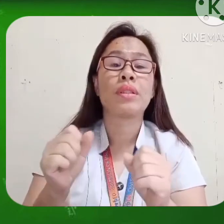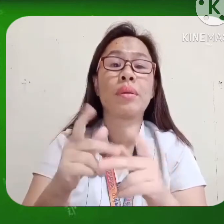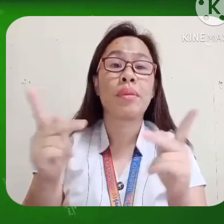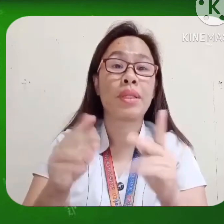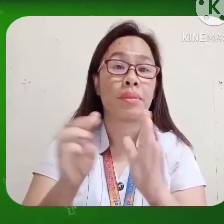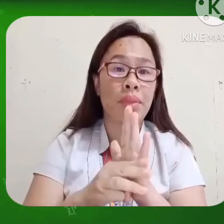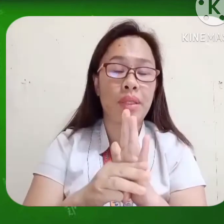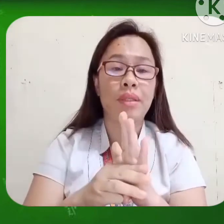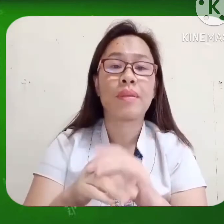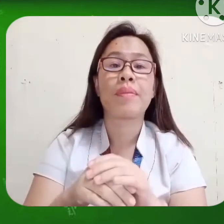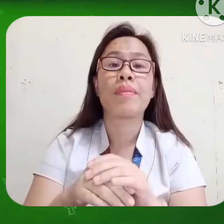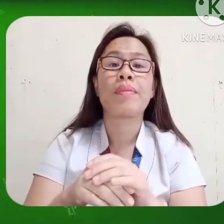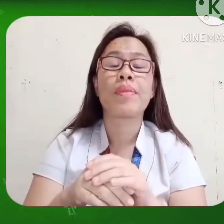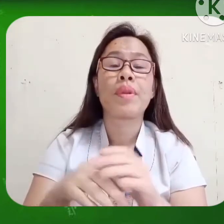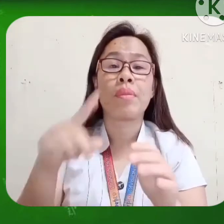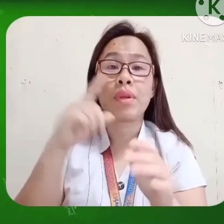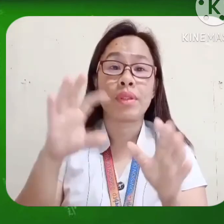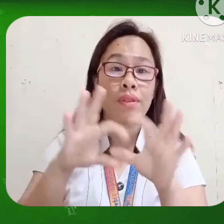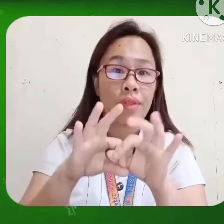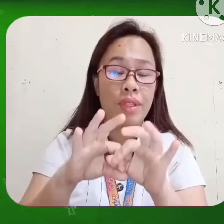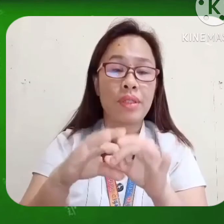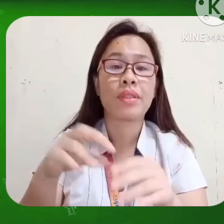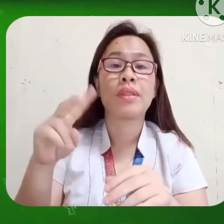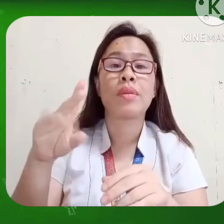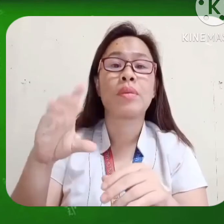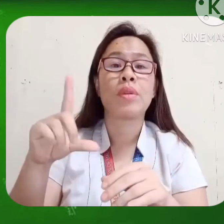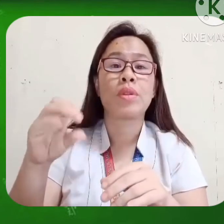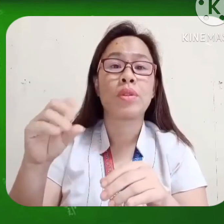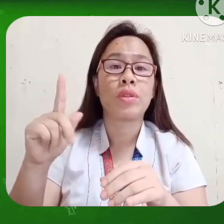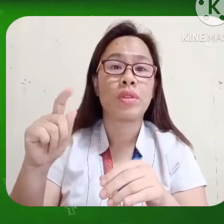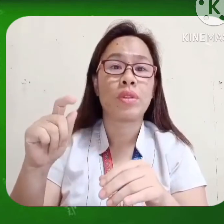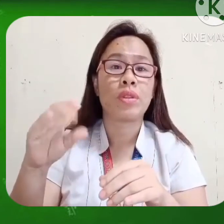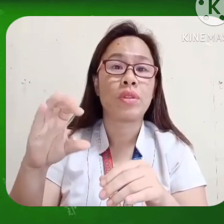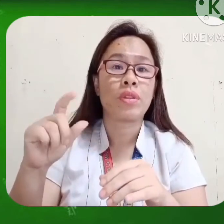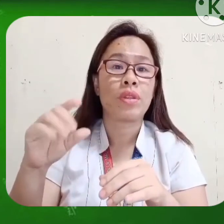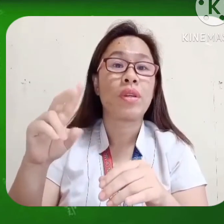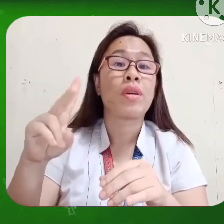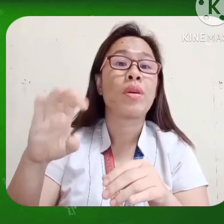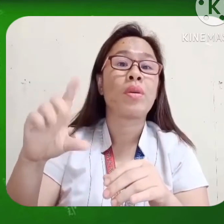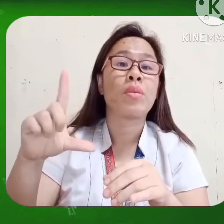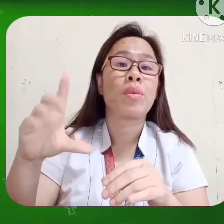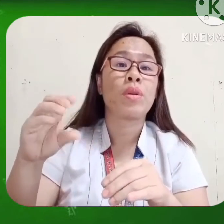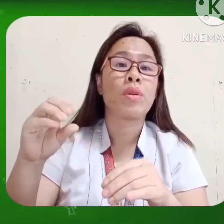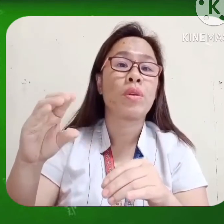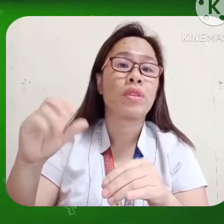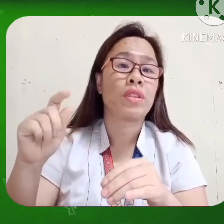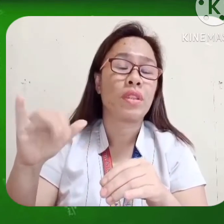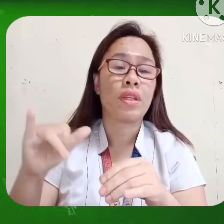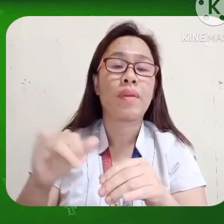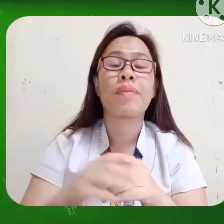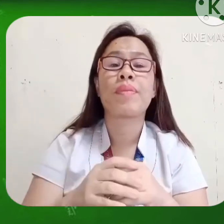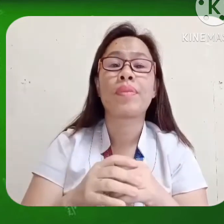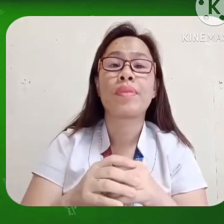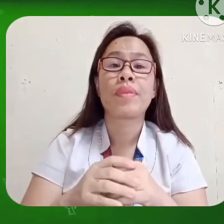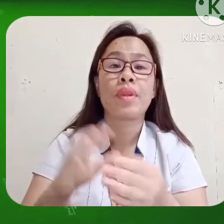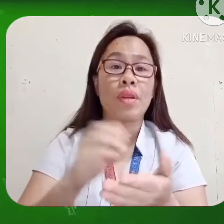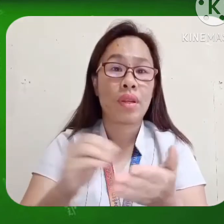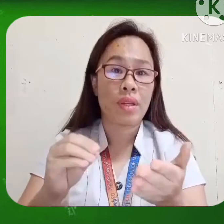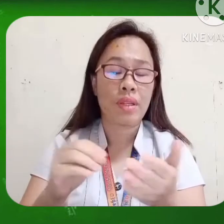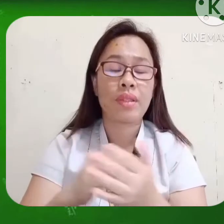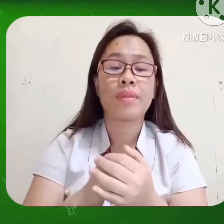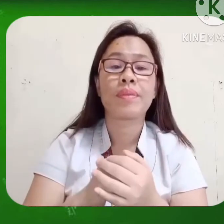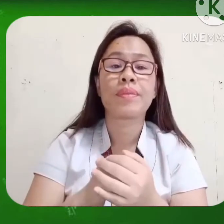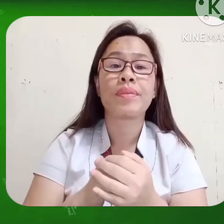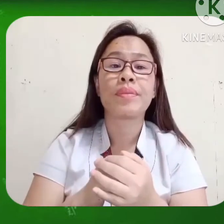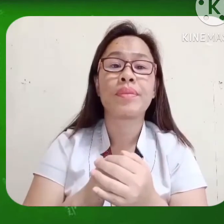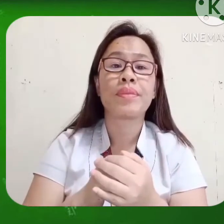which is a vector quantity. Because of this, velocity is also a vector quantity. We can